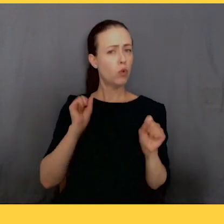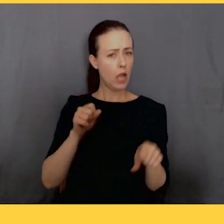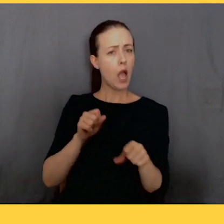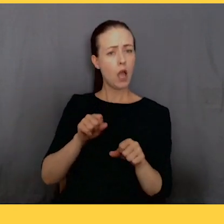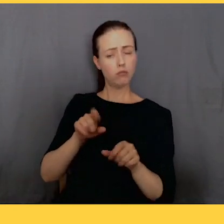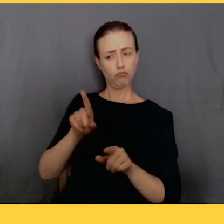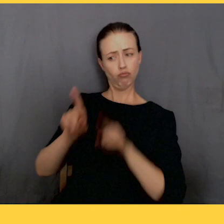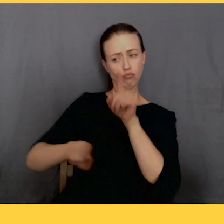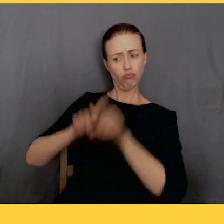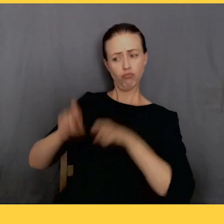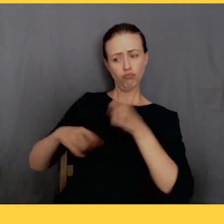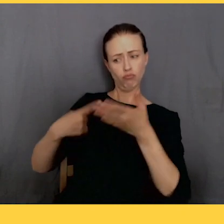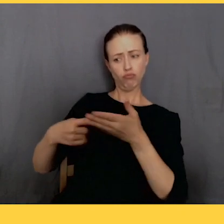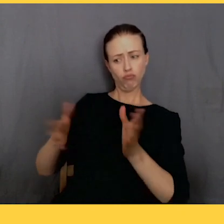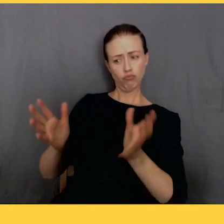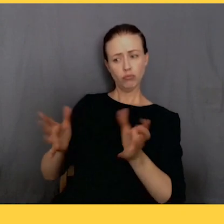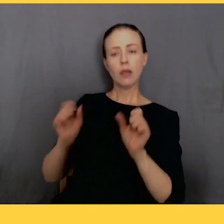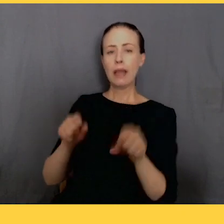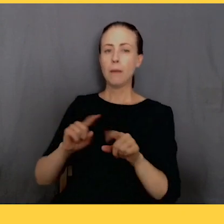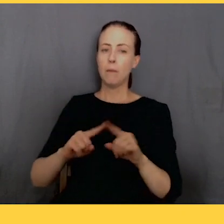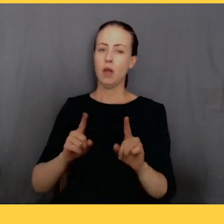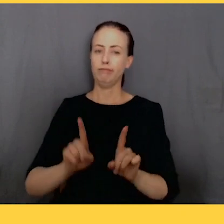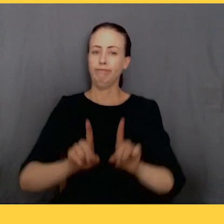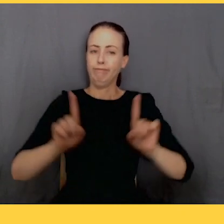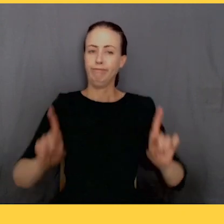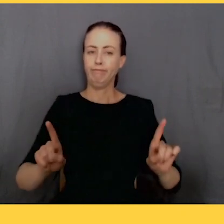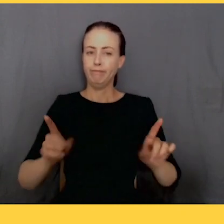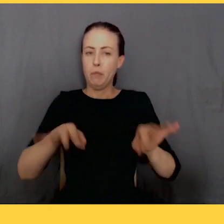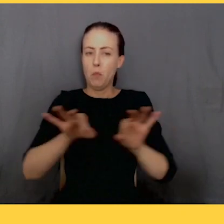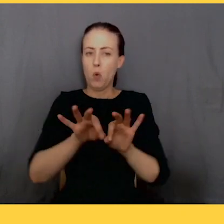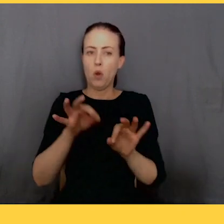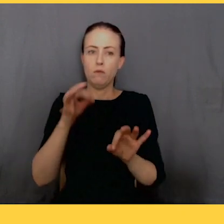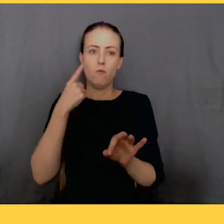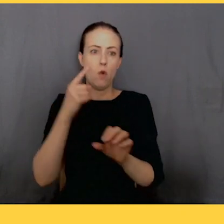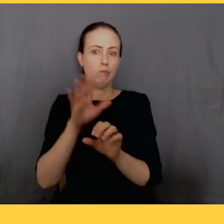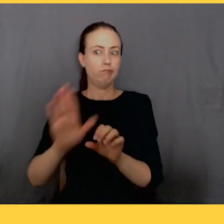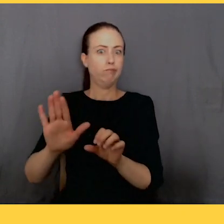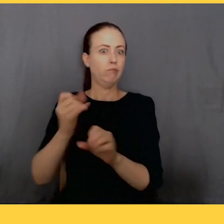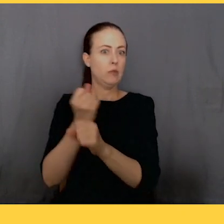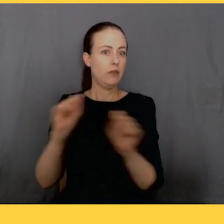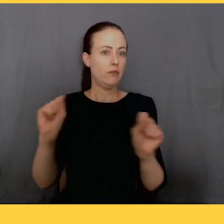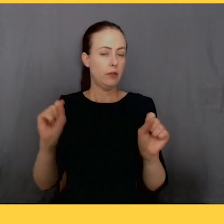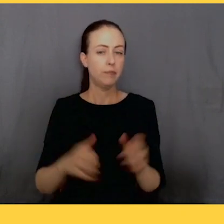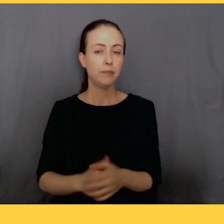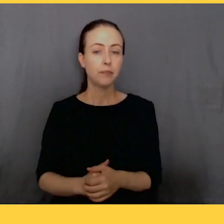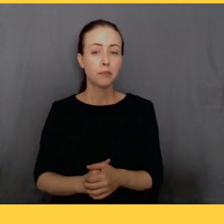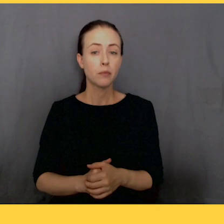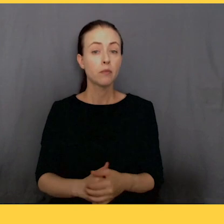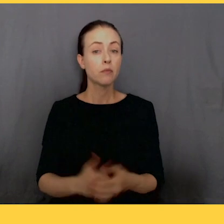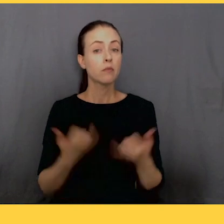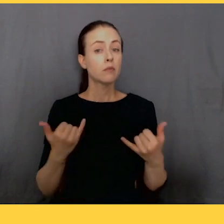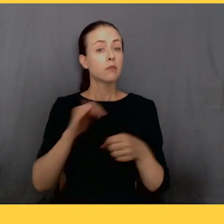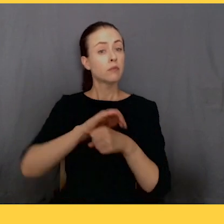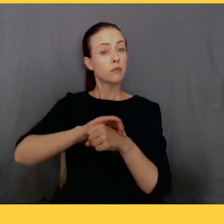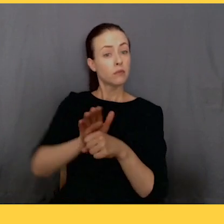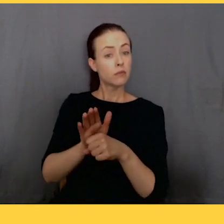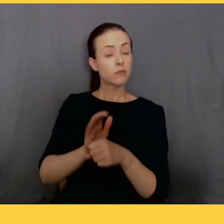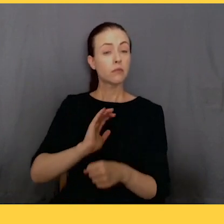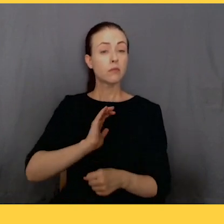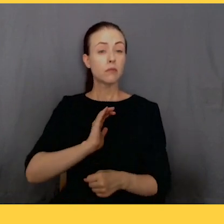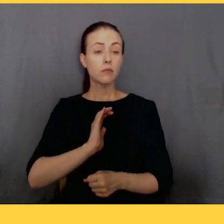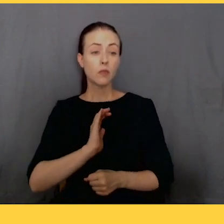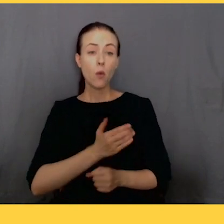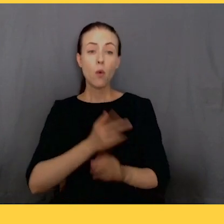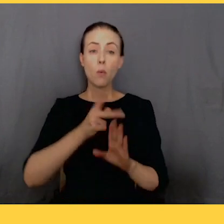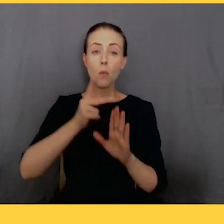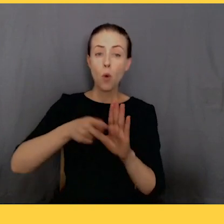crews. During COVID-19, we have also enhanced our customer care programs to support our customers during this time of